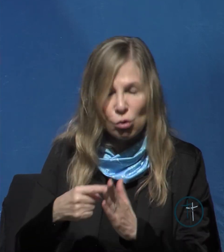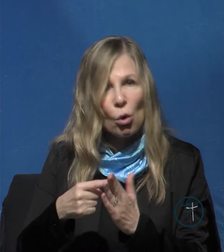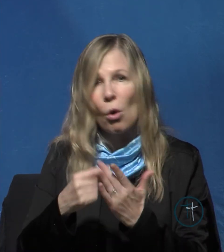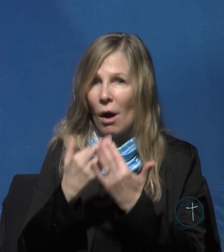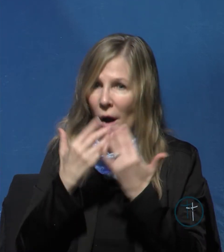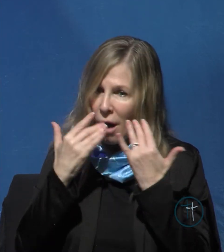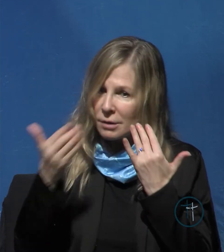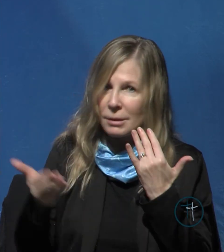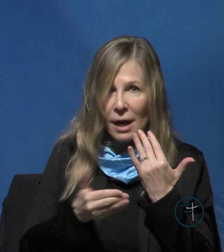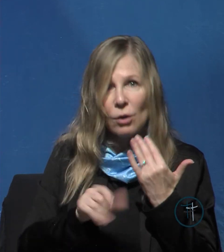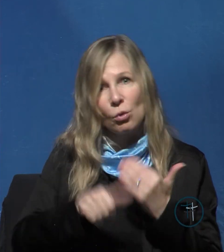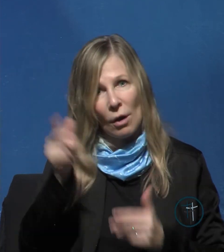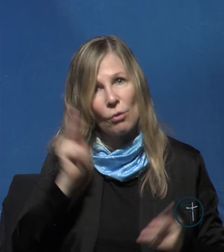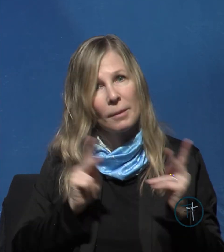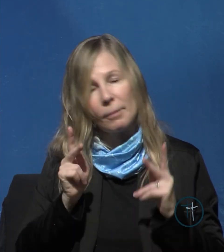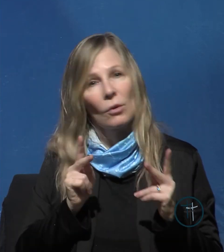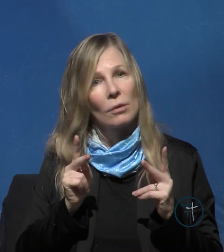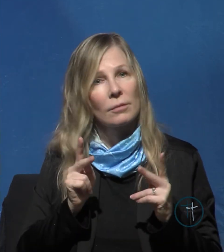hospitality to others.